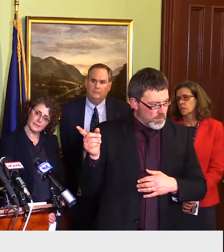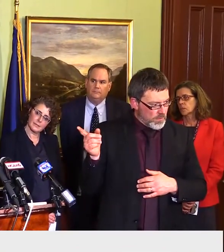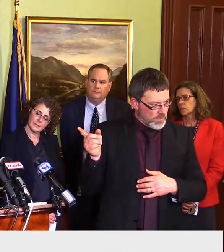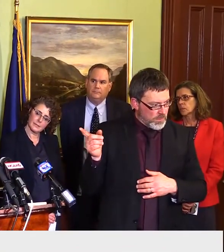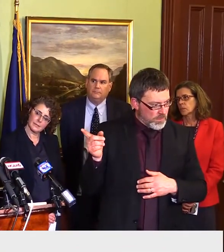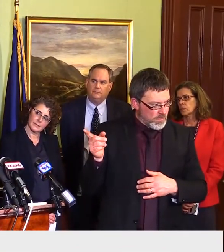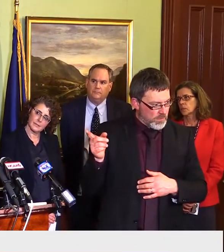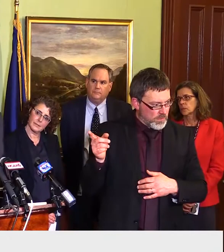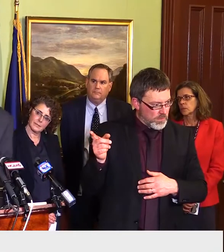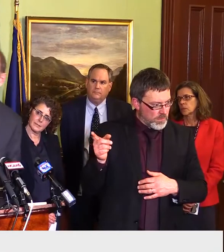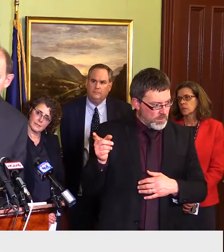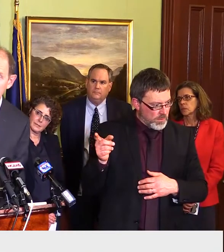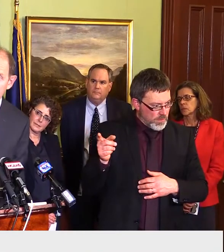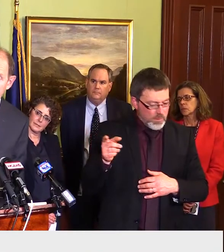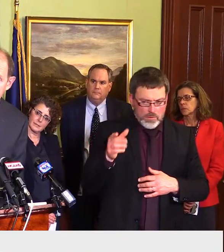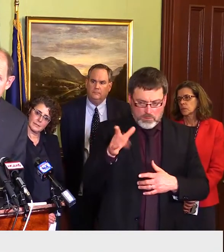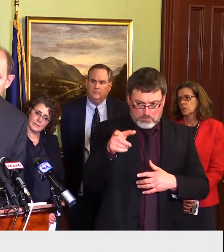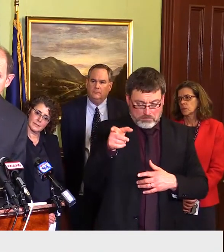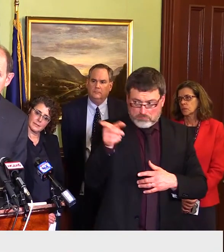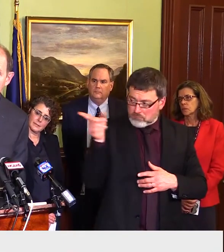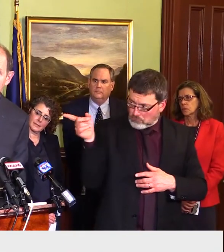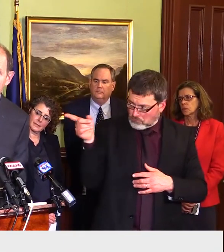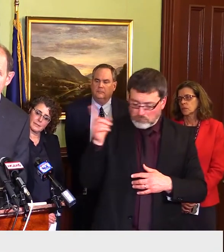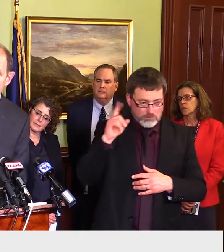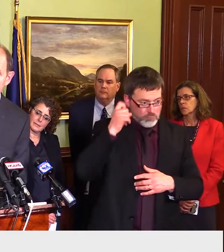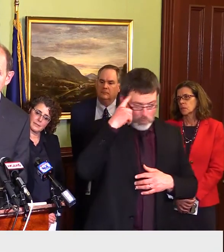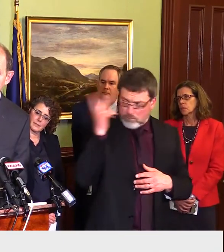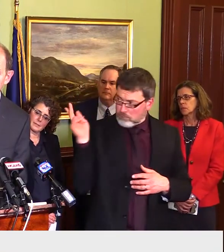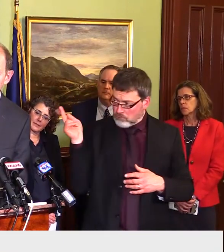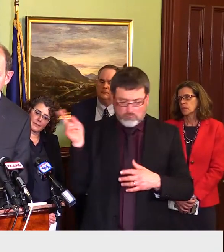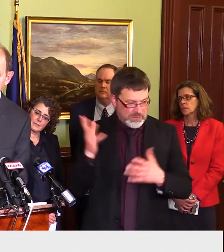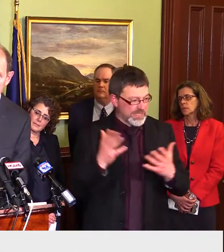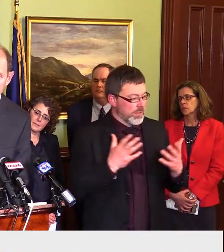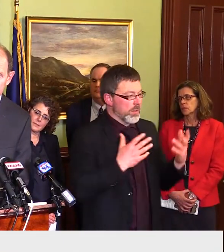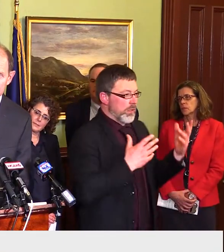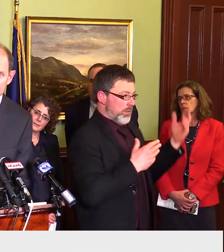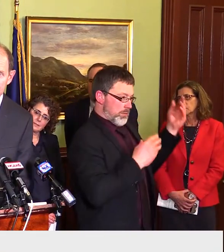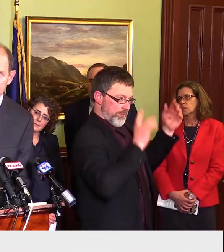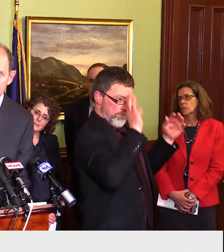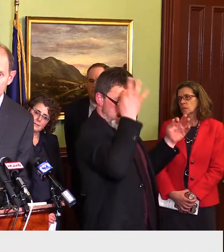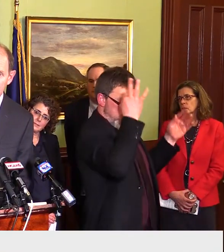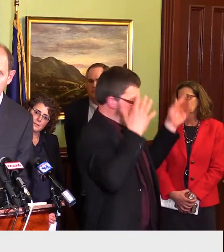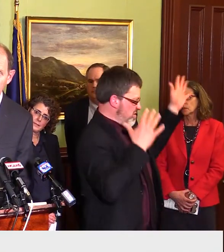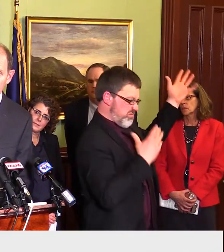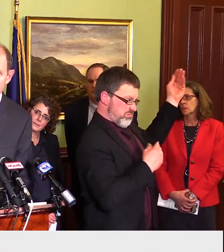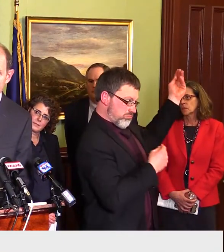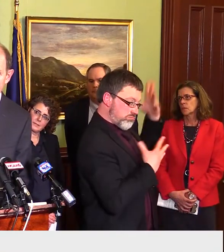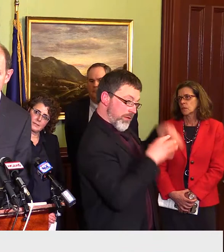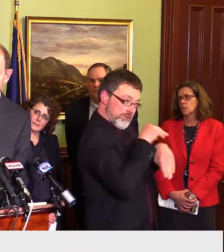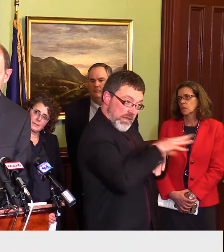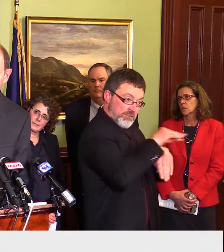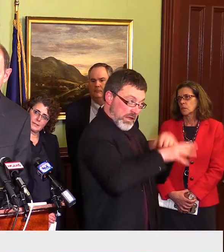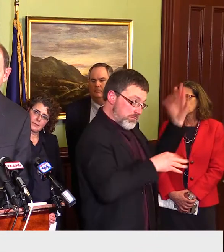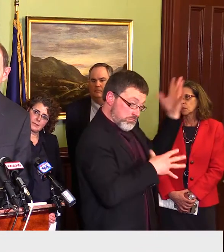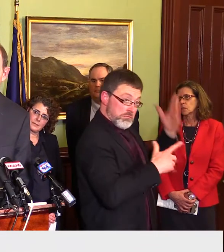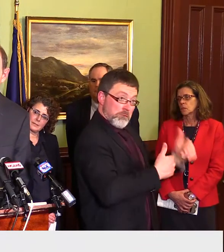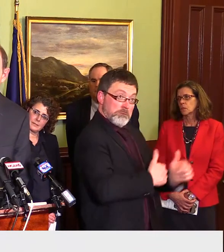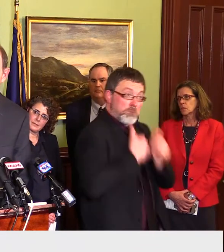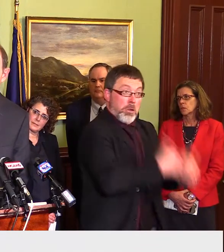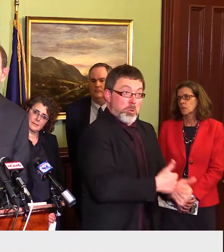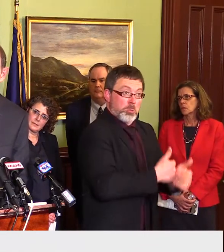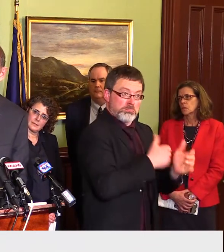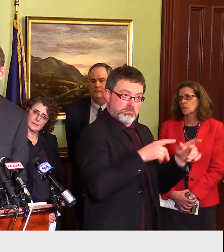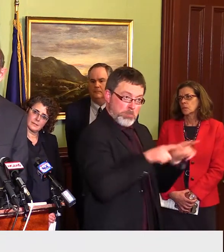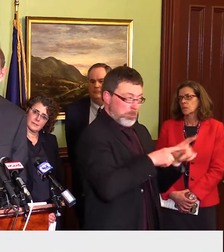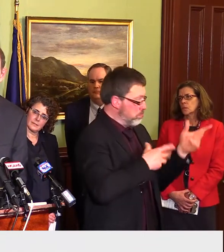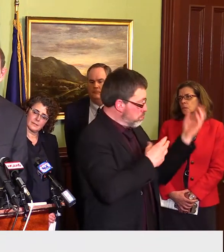criticism. Yeah, so as I said, the minute we were allowed to do testing, we said, restricting